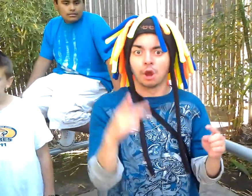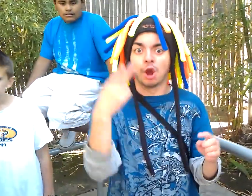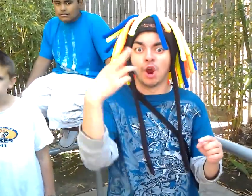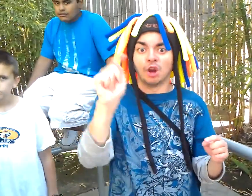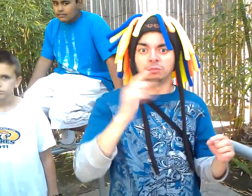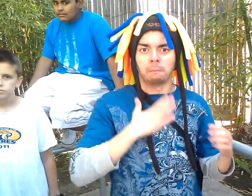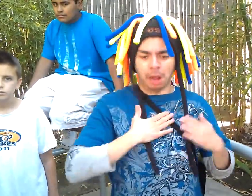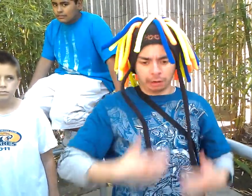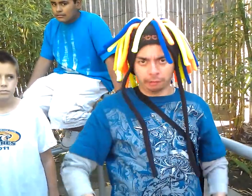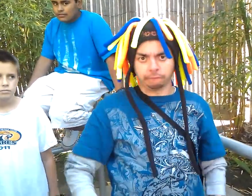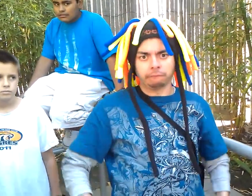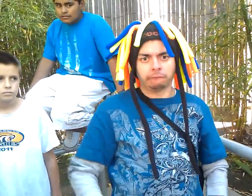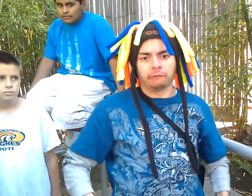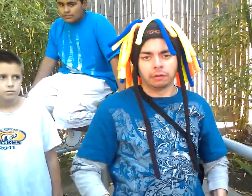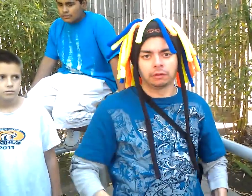Please let me know. You're welcome.